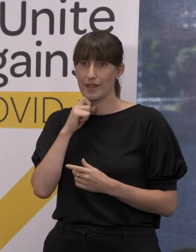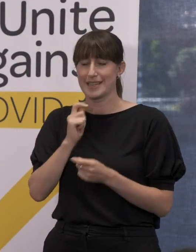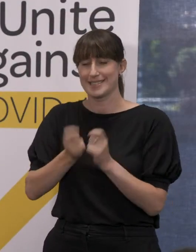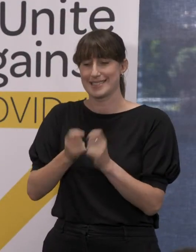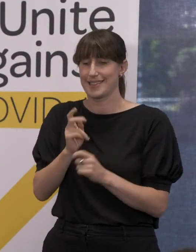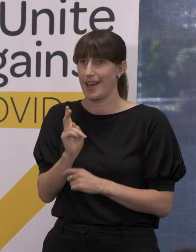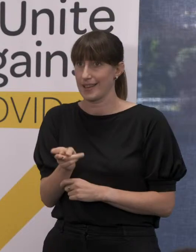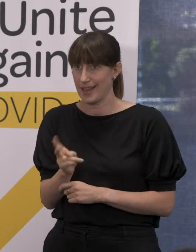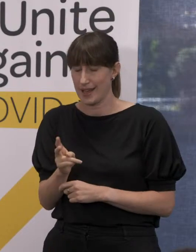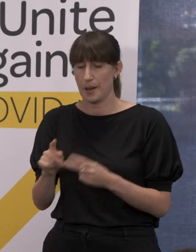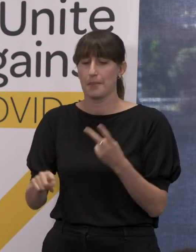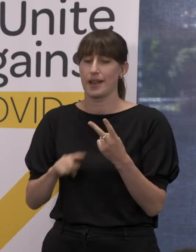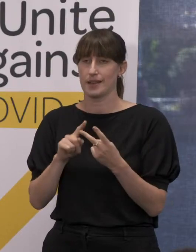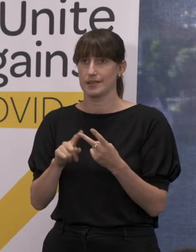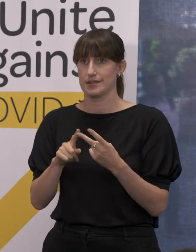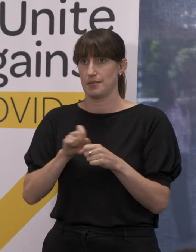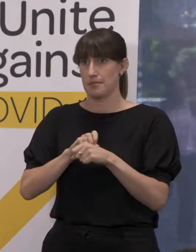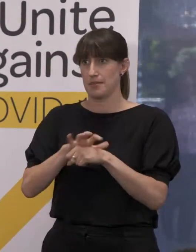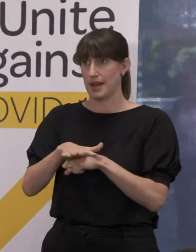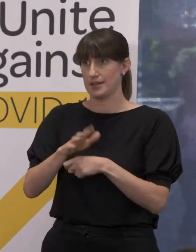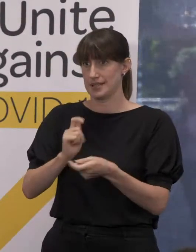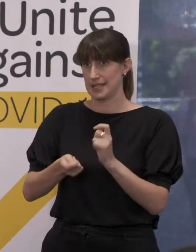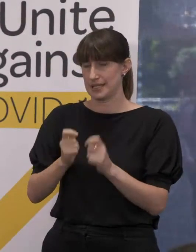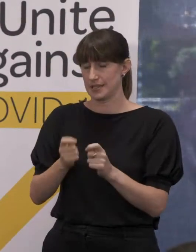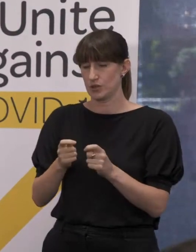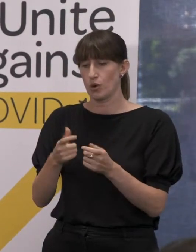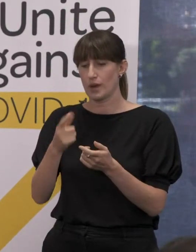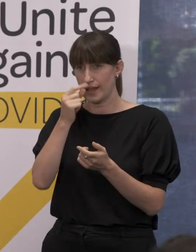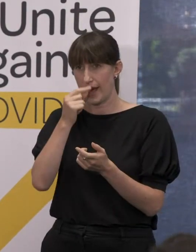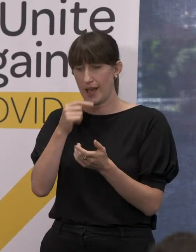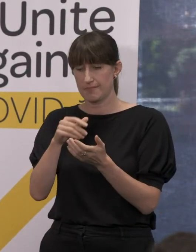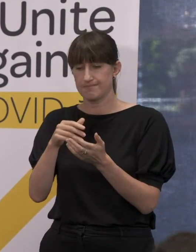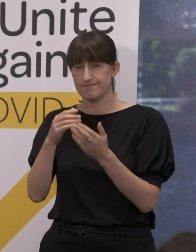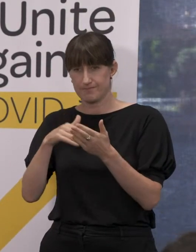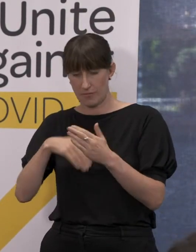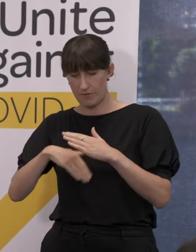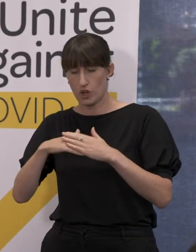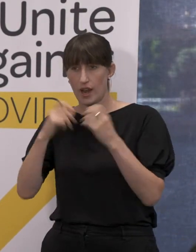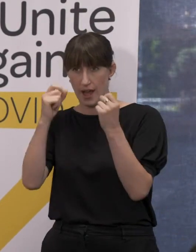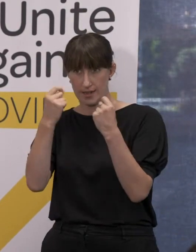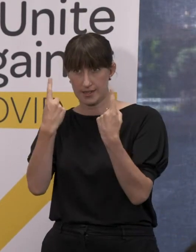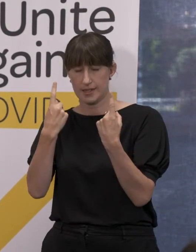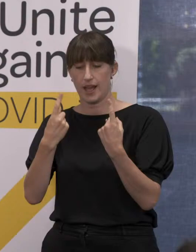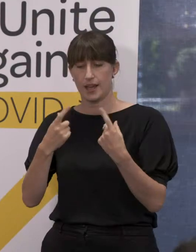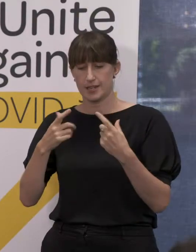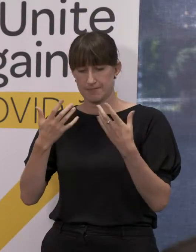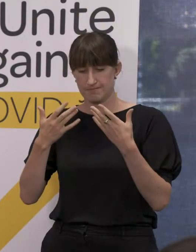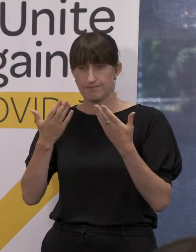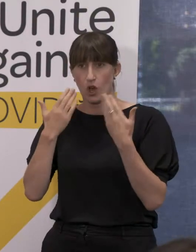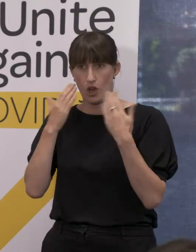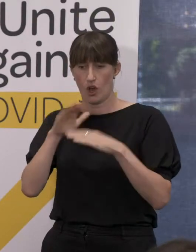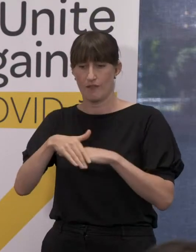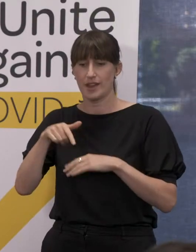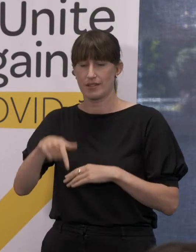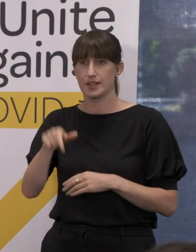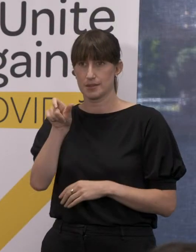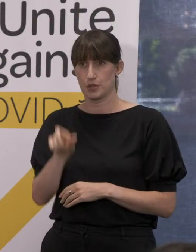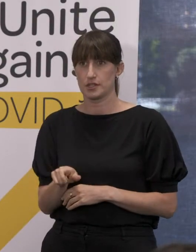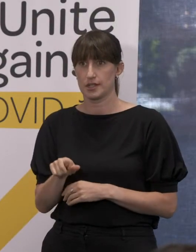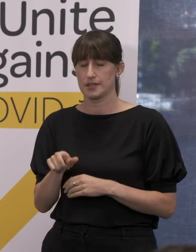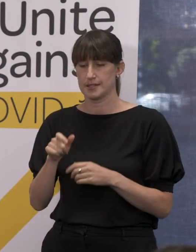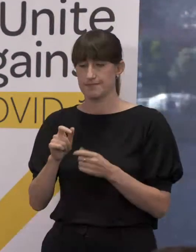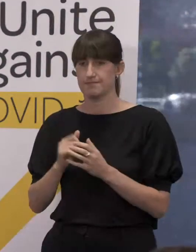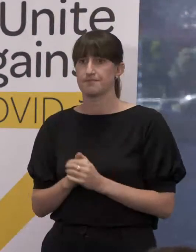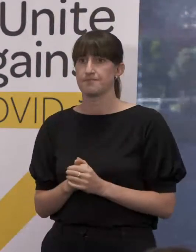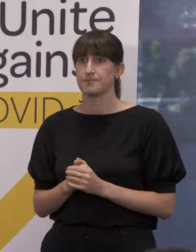today to give us a better understanding of just what the picture is here. The person lives alone,